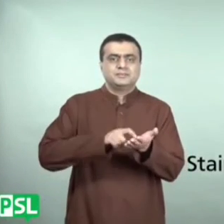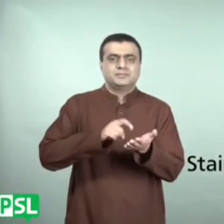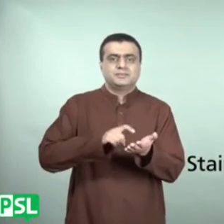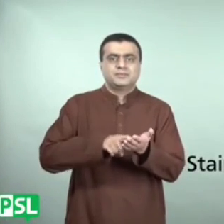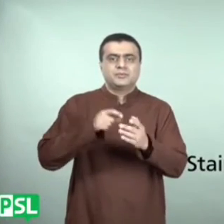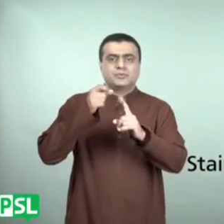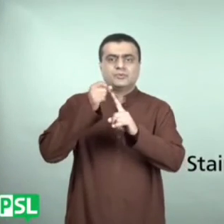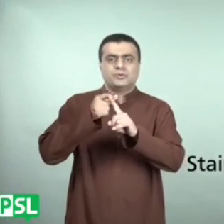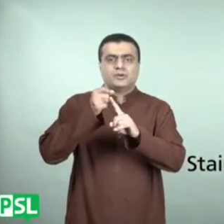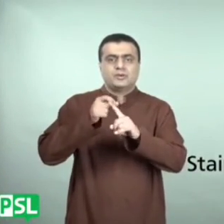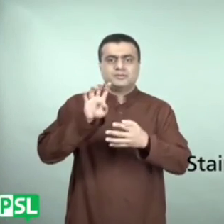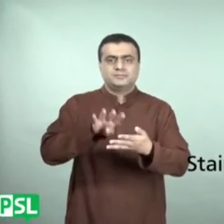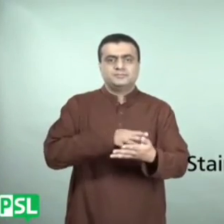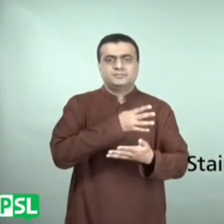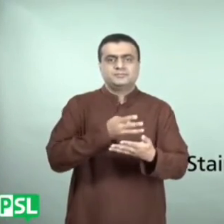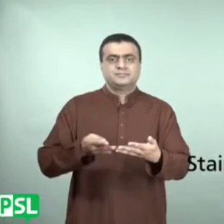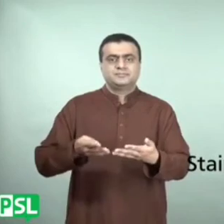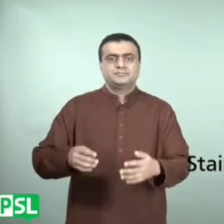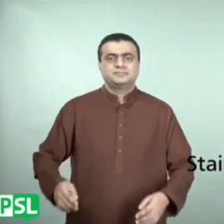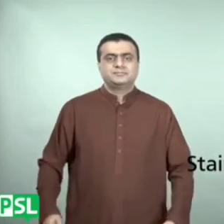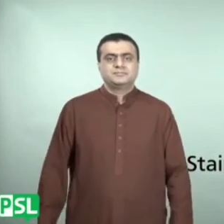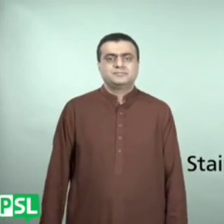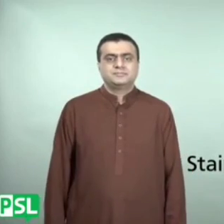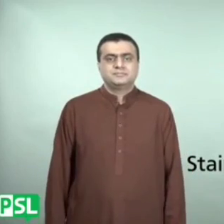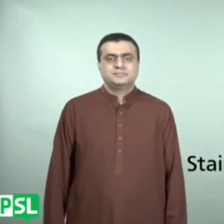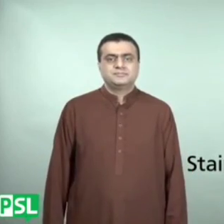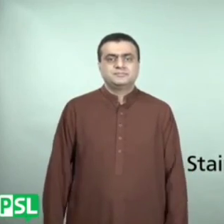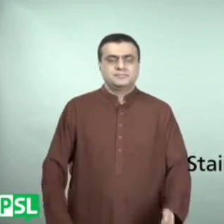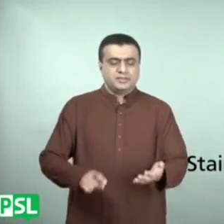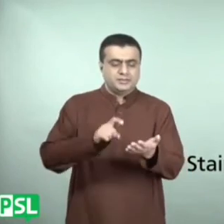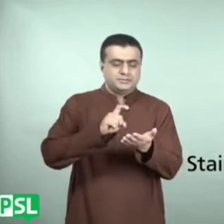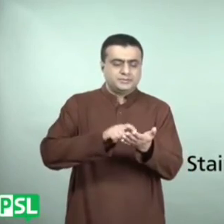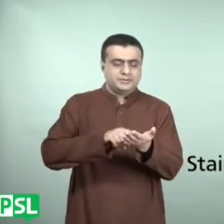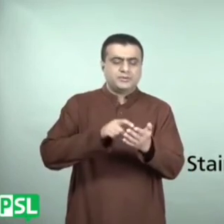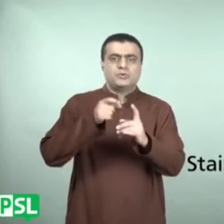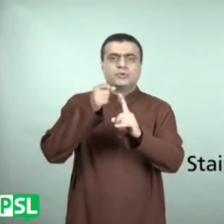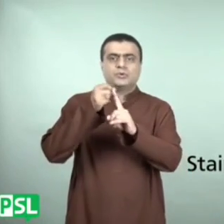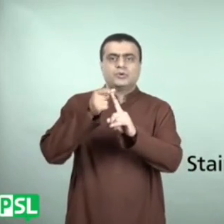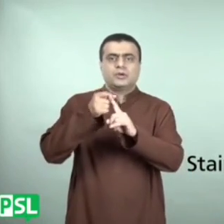Stainless chicken sep. Stainless chicken CP.